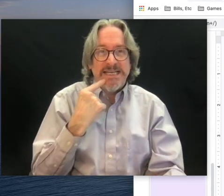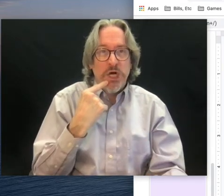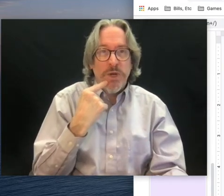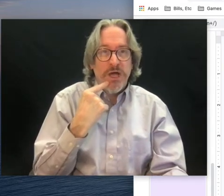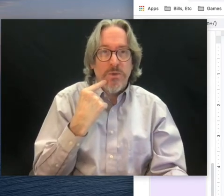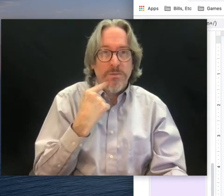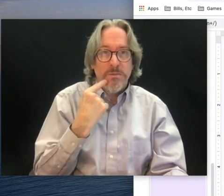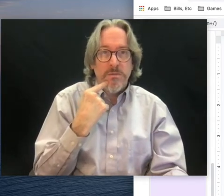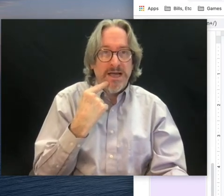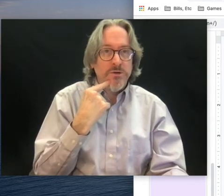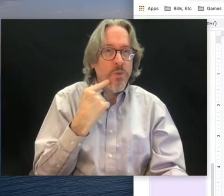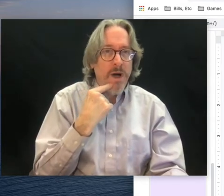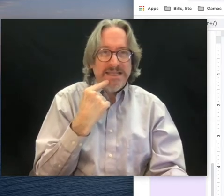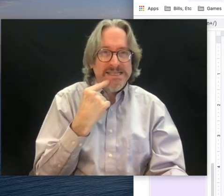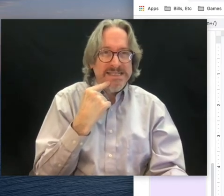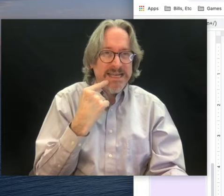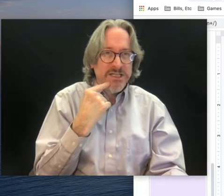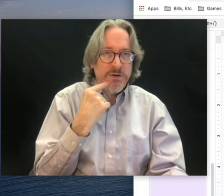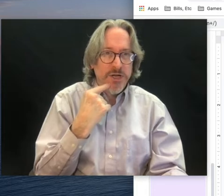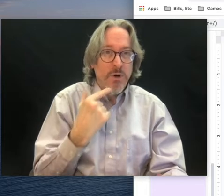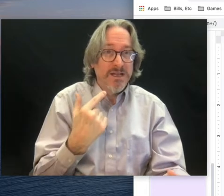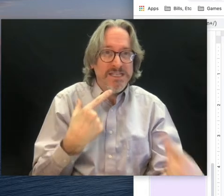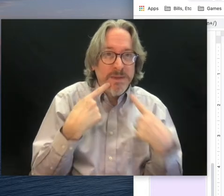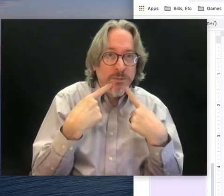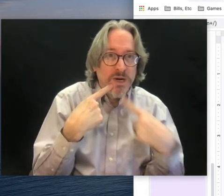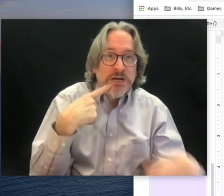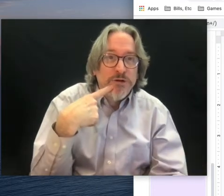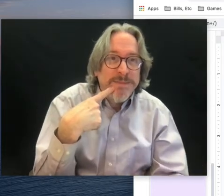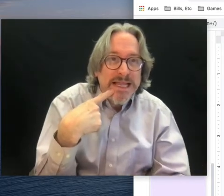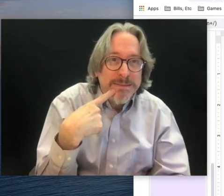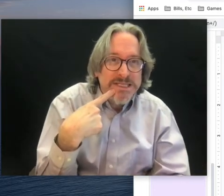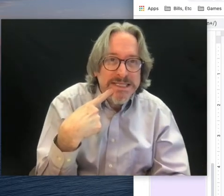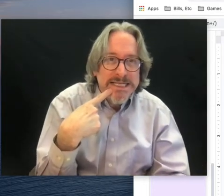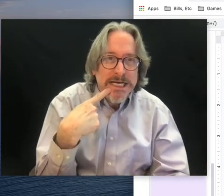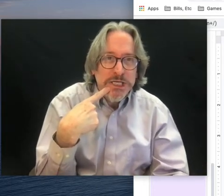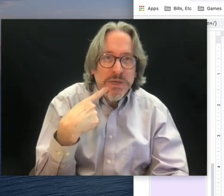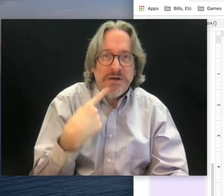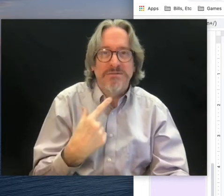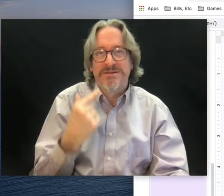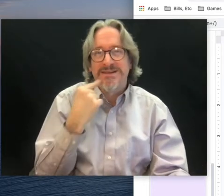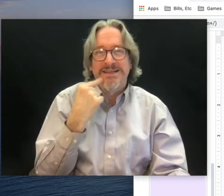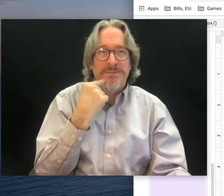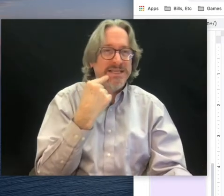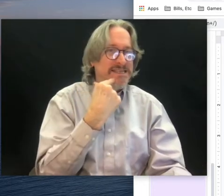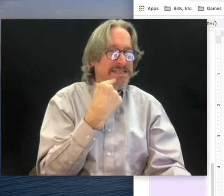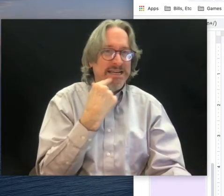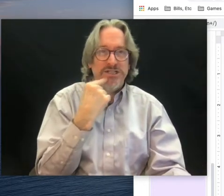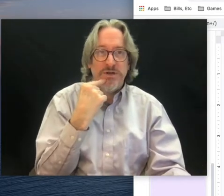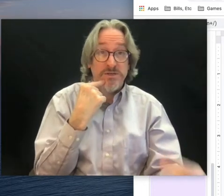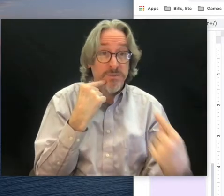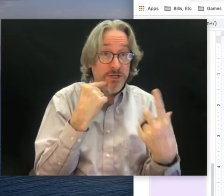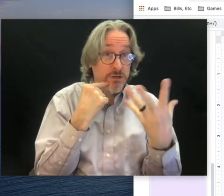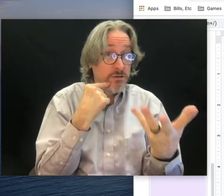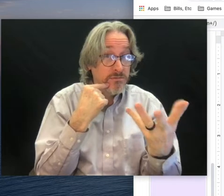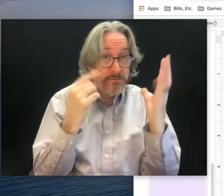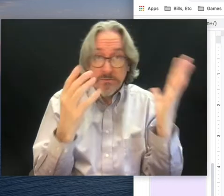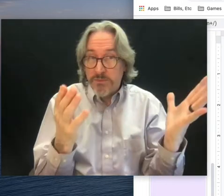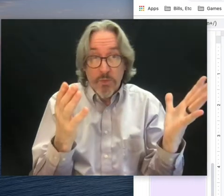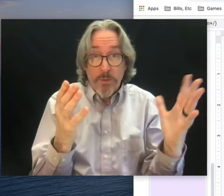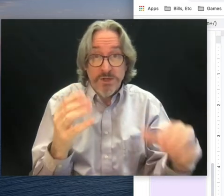San Antonio. I don't know why this is San Antonio, unless people were like, read my lips, San Antonio. But this is San Antonio. So make